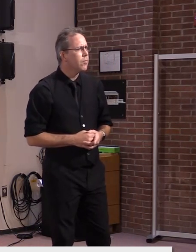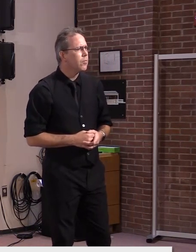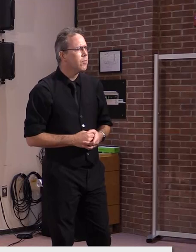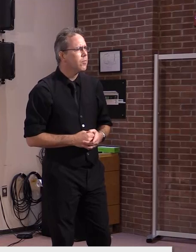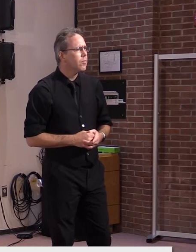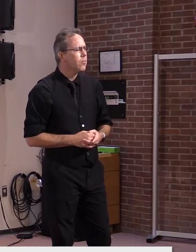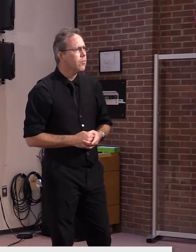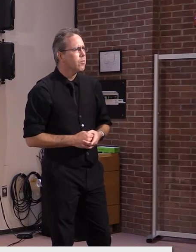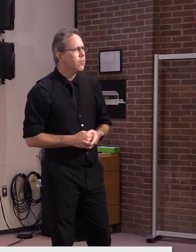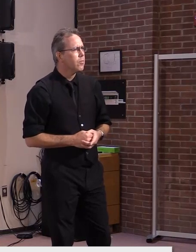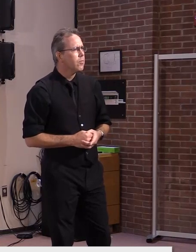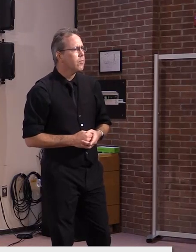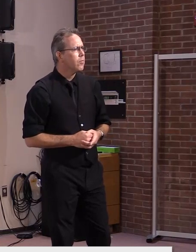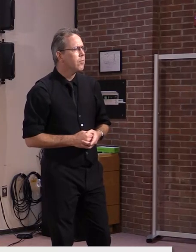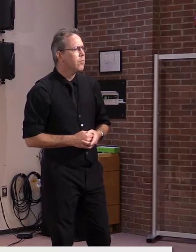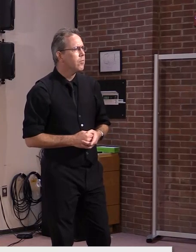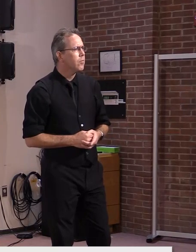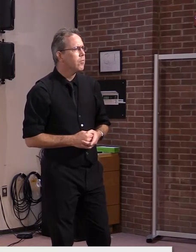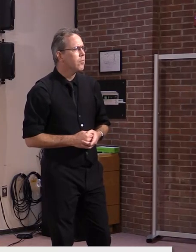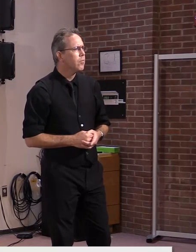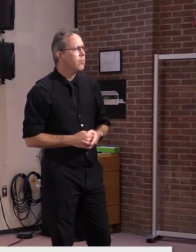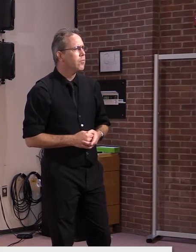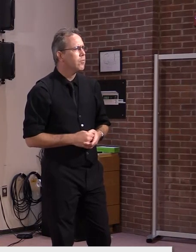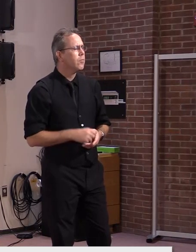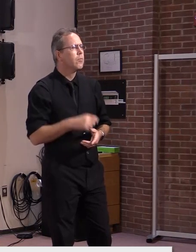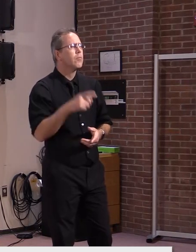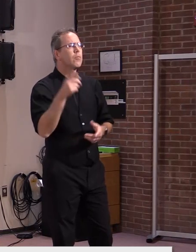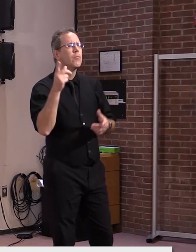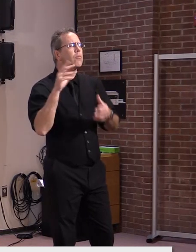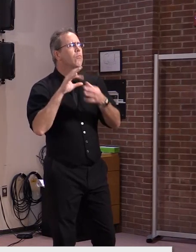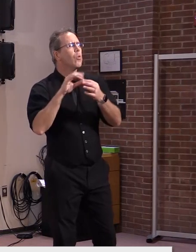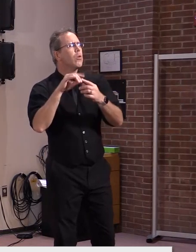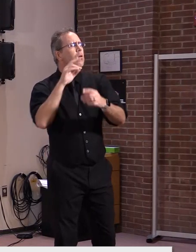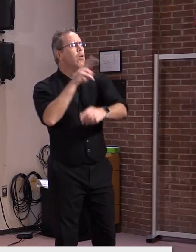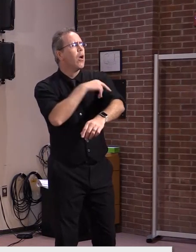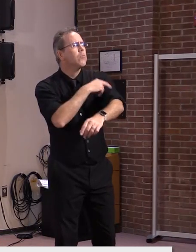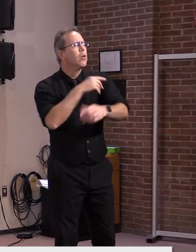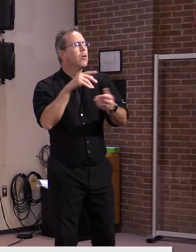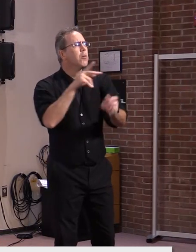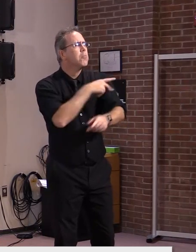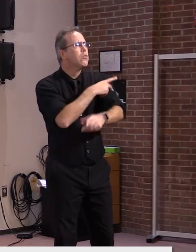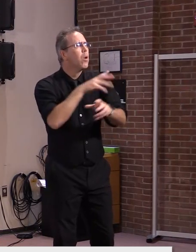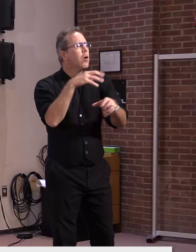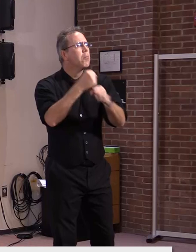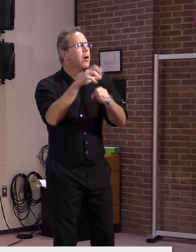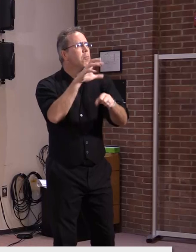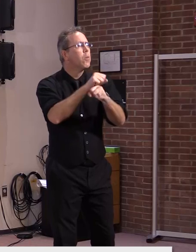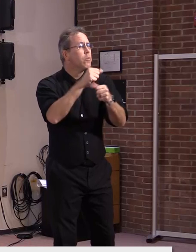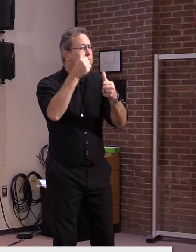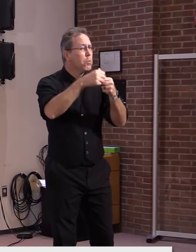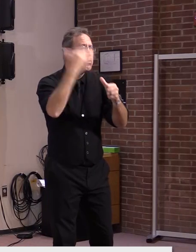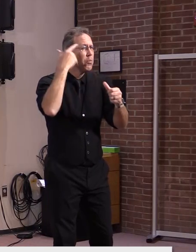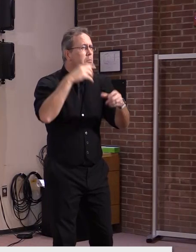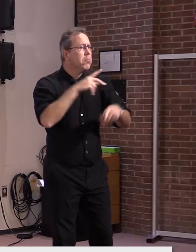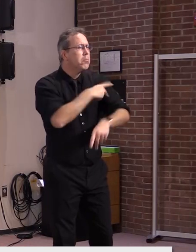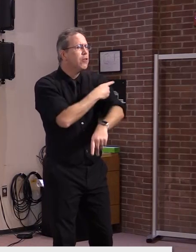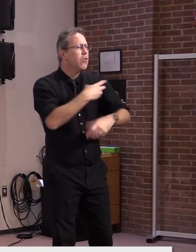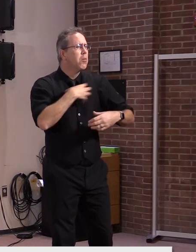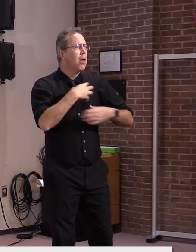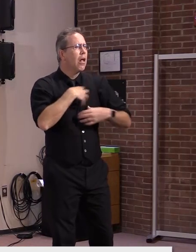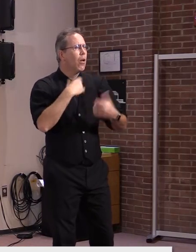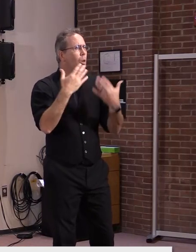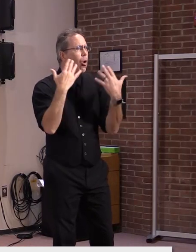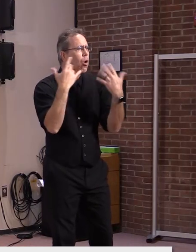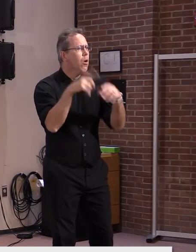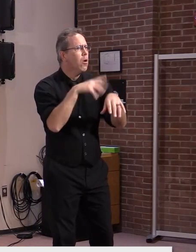what are your thoughts about that? Yeah, I have not read it in depth. I've just scanned it as I